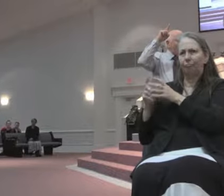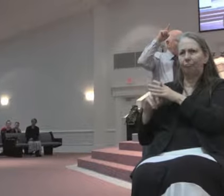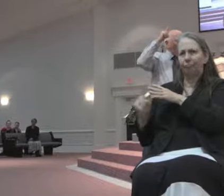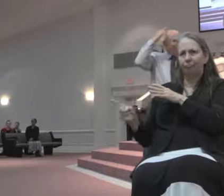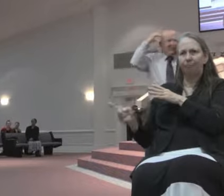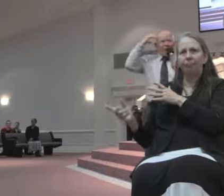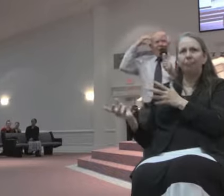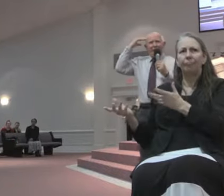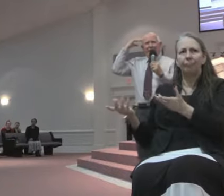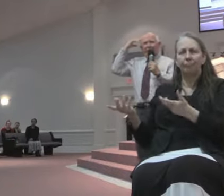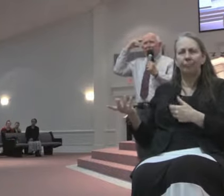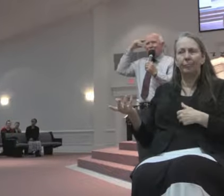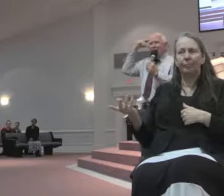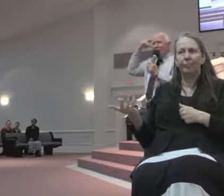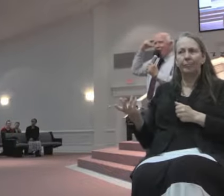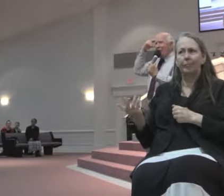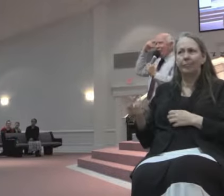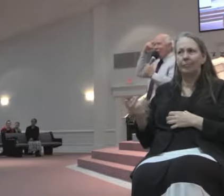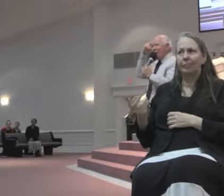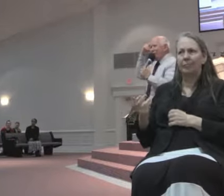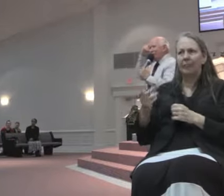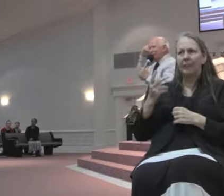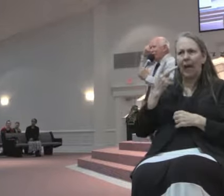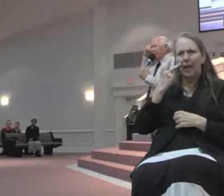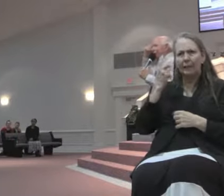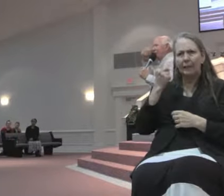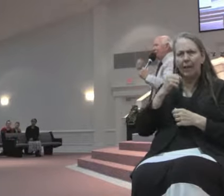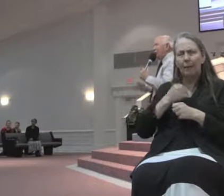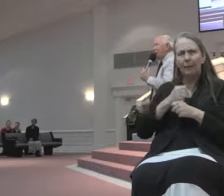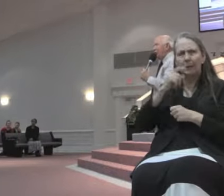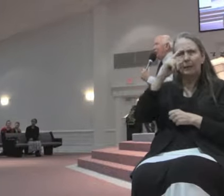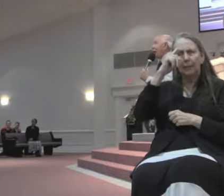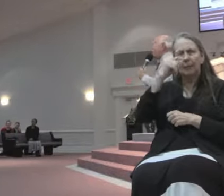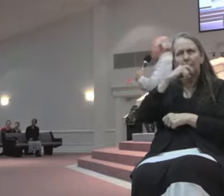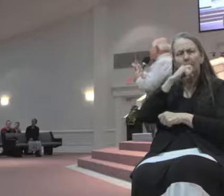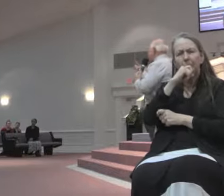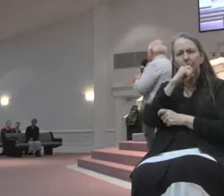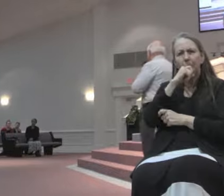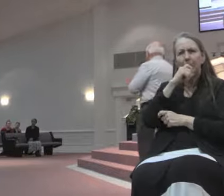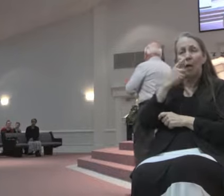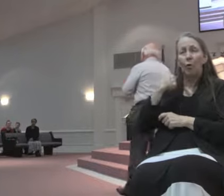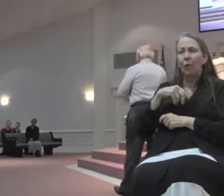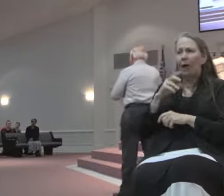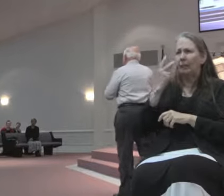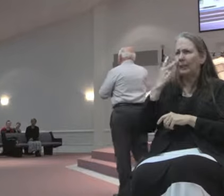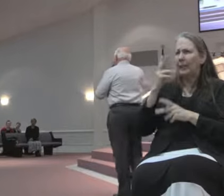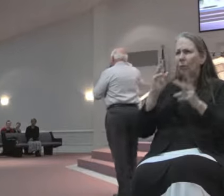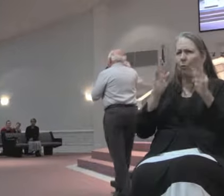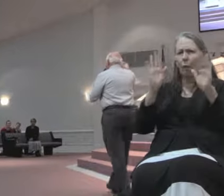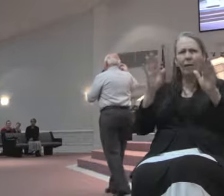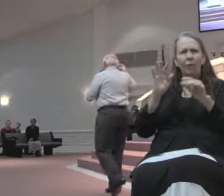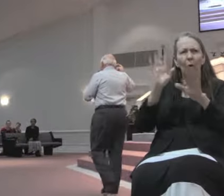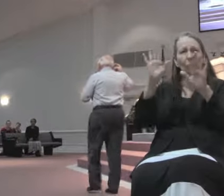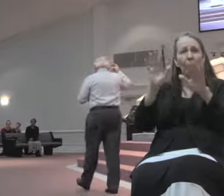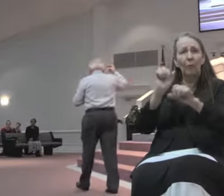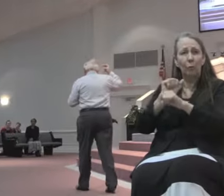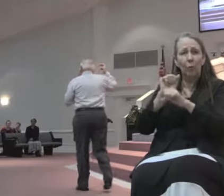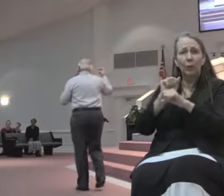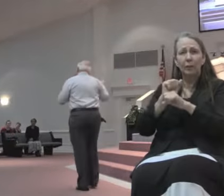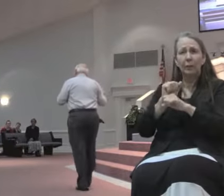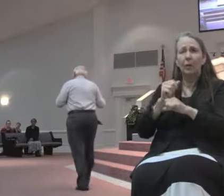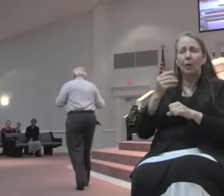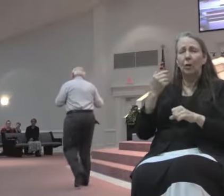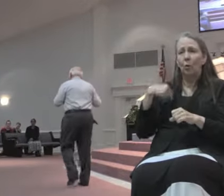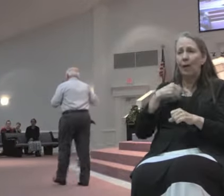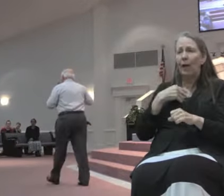So, did I see something that didn't make sense? Do you realize we've had miracle signs and wonders?